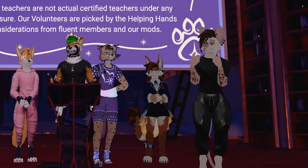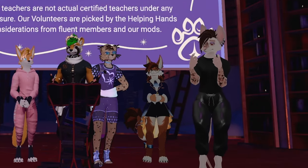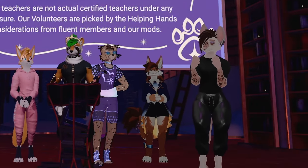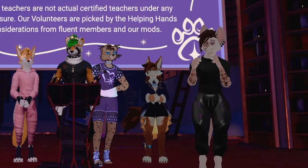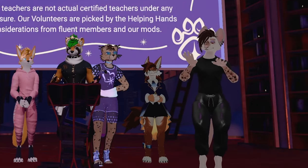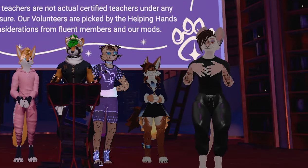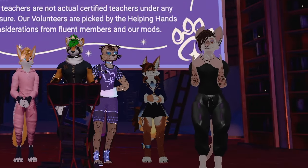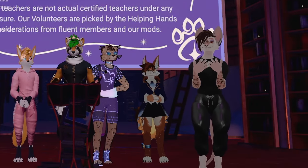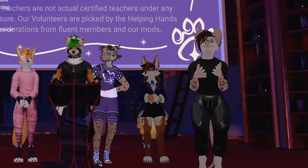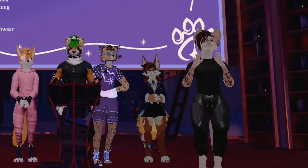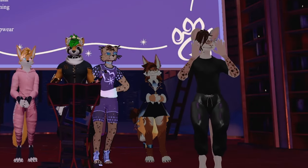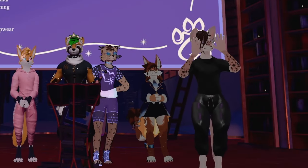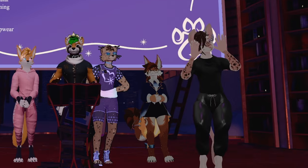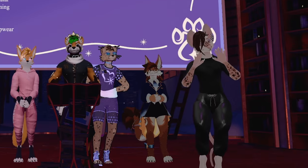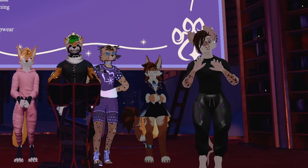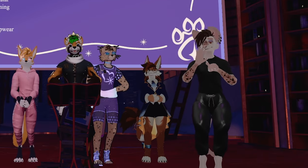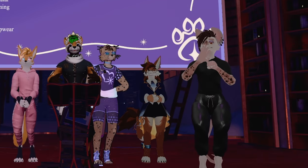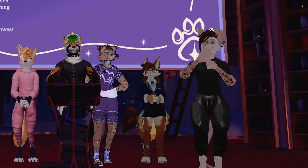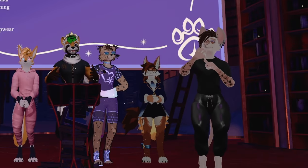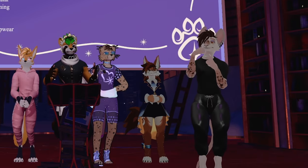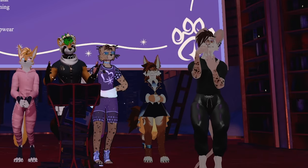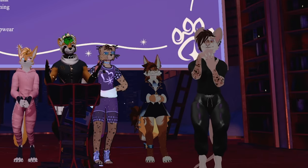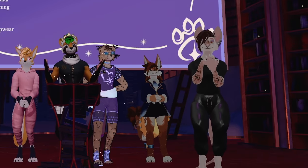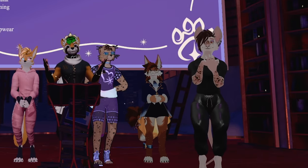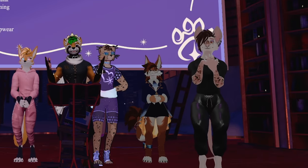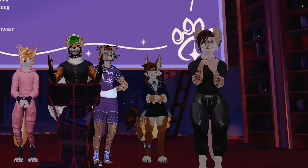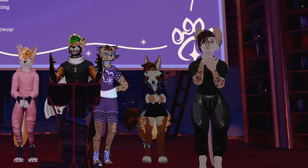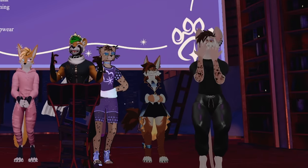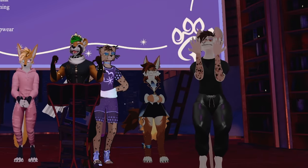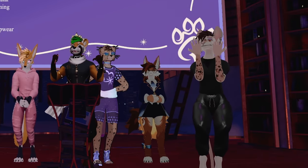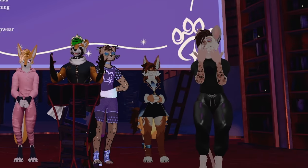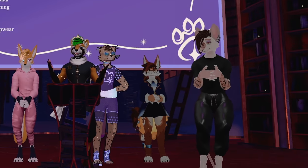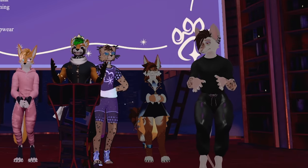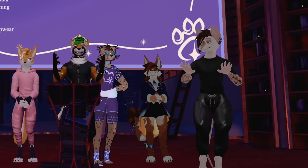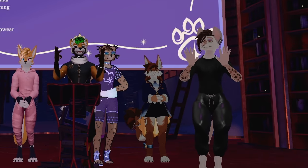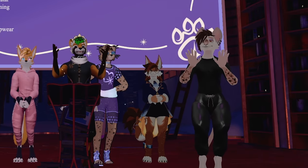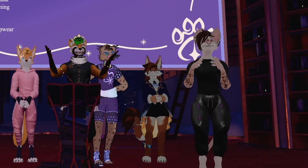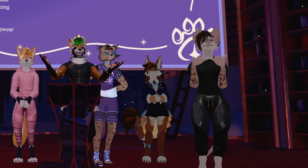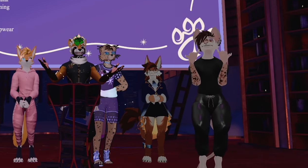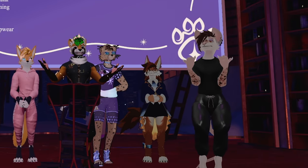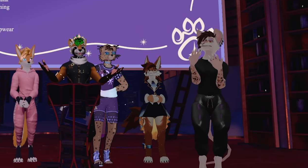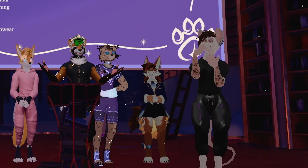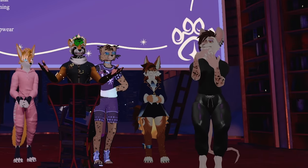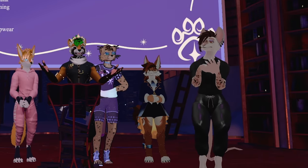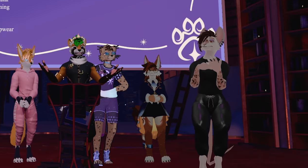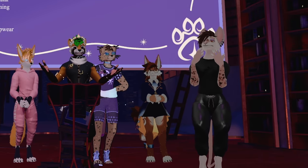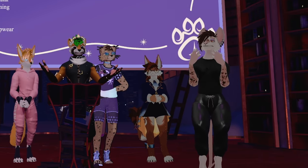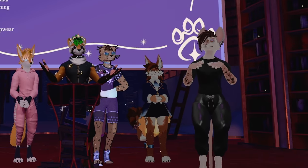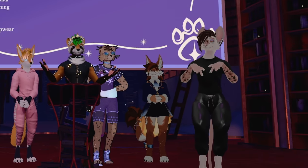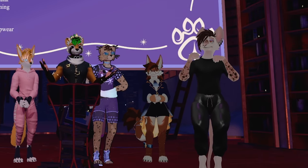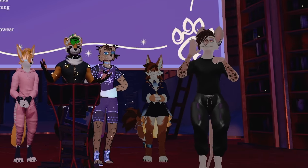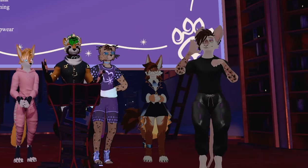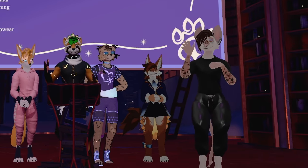students. And with that, we are going to have a lesson from two of our wonderful teachers.